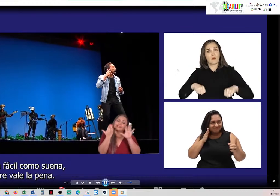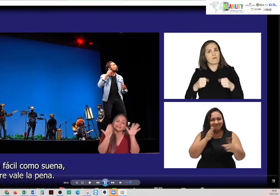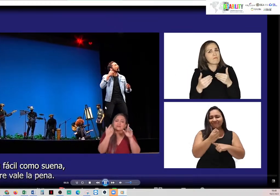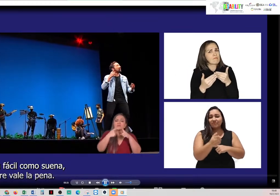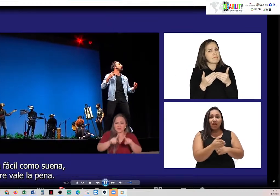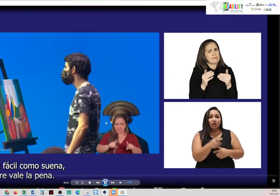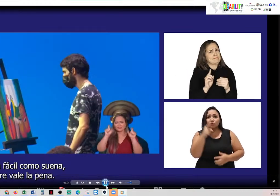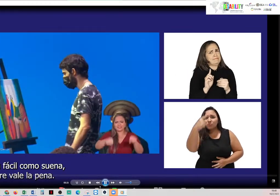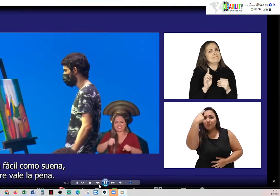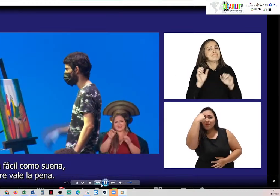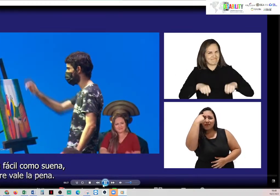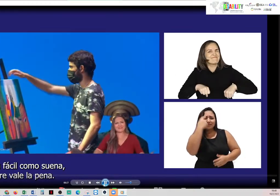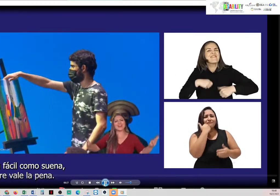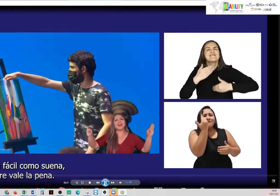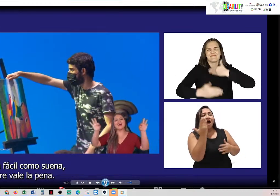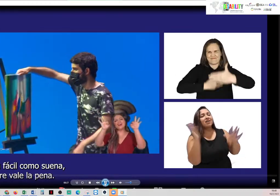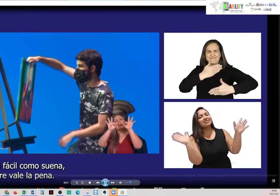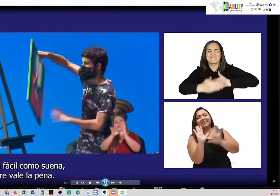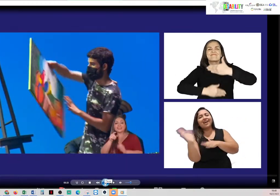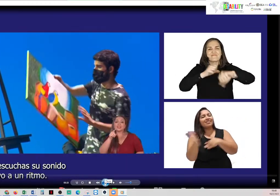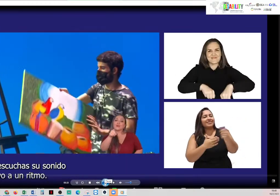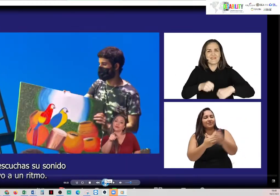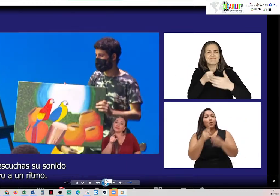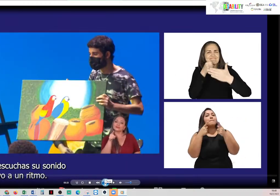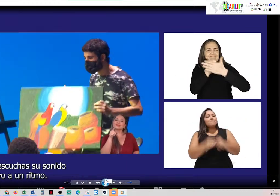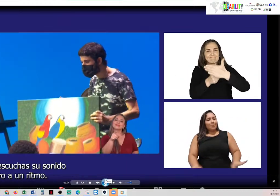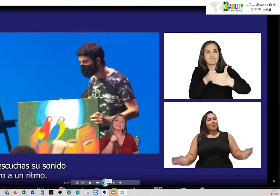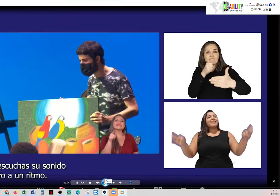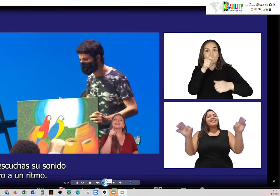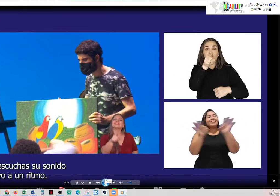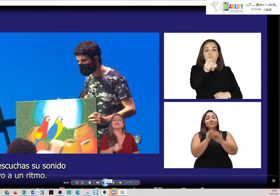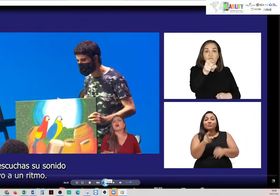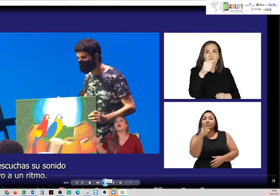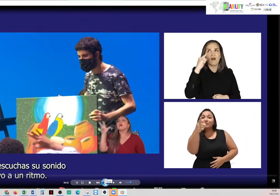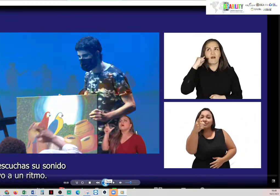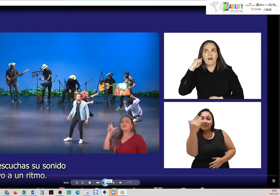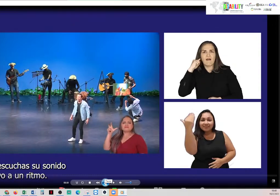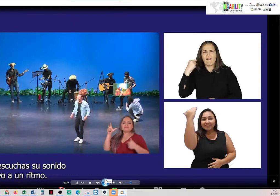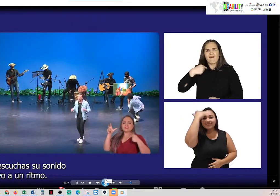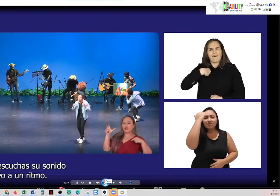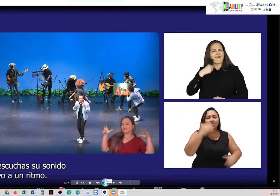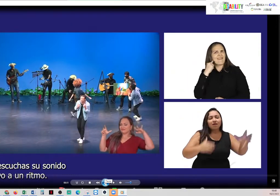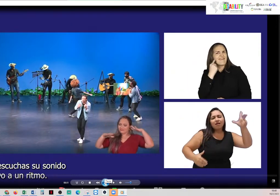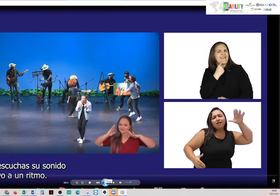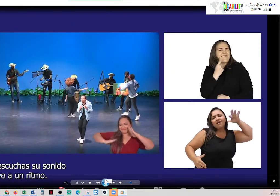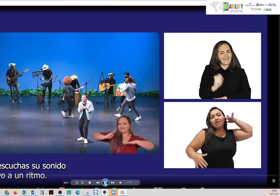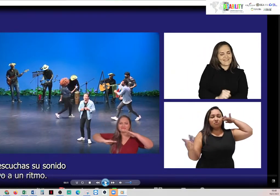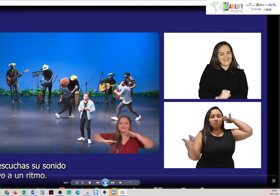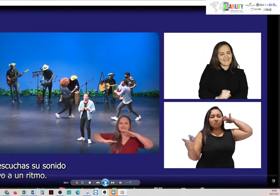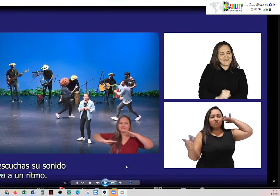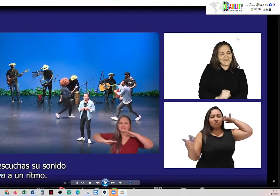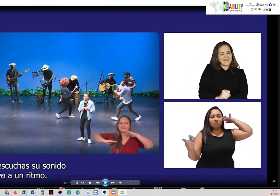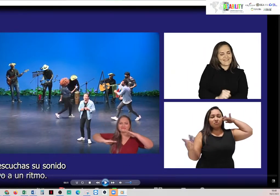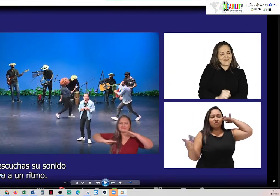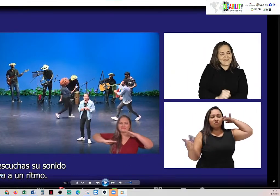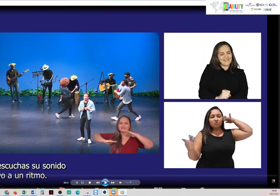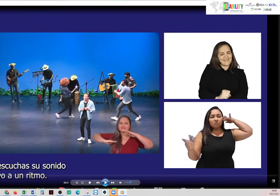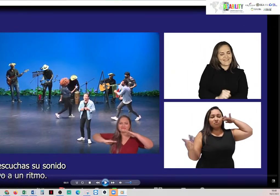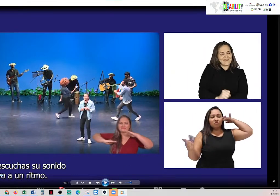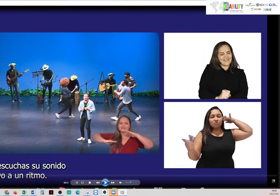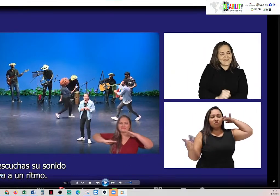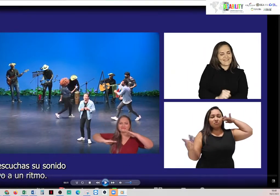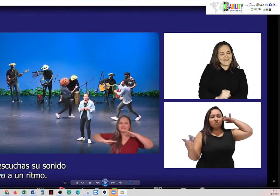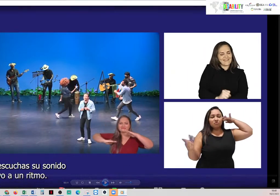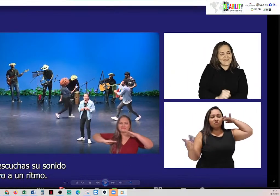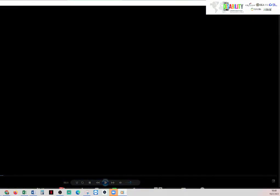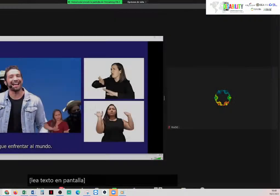don't ever tell me that i can do things i can do whatever i intend to do and that's it even though